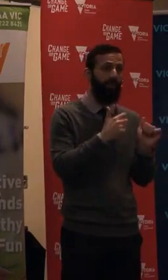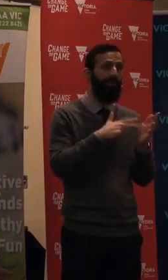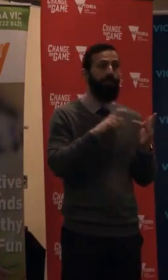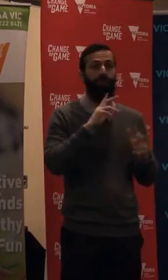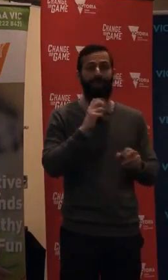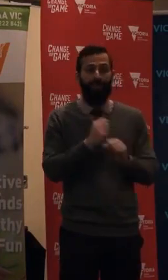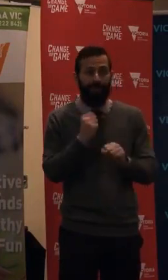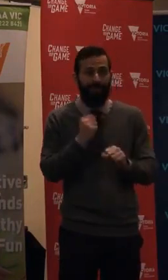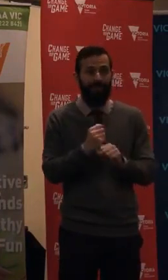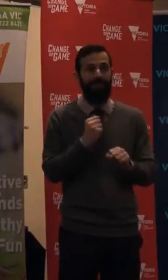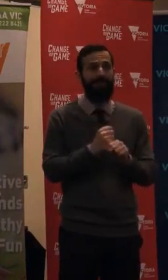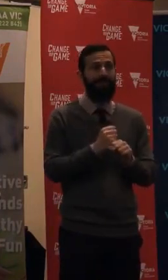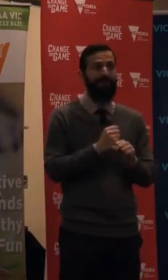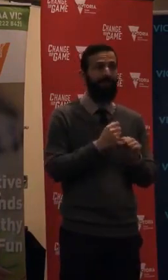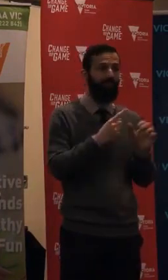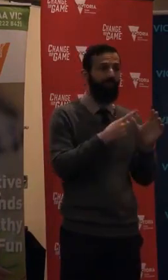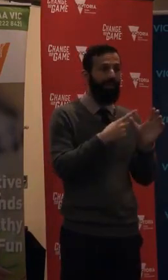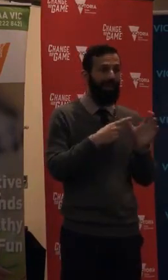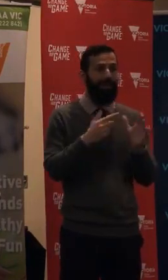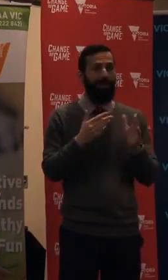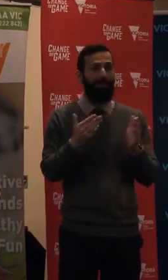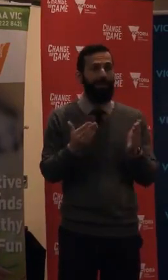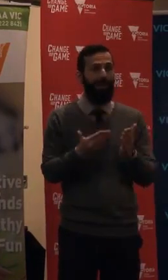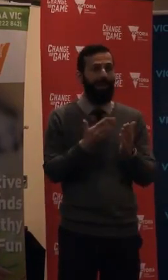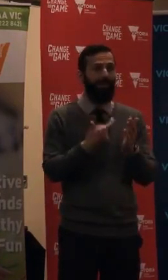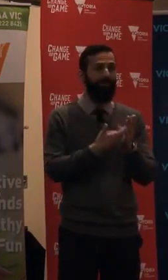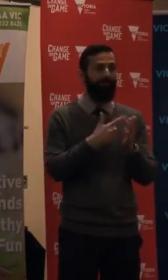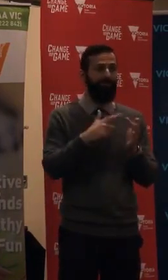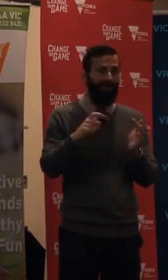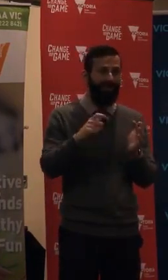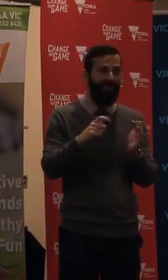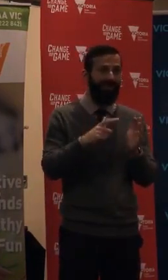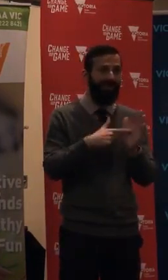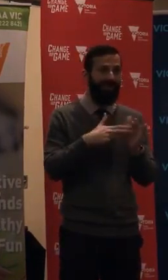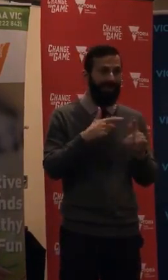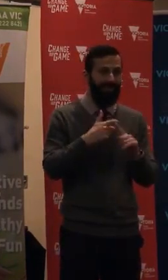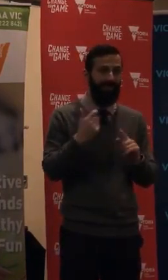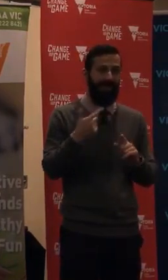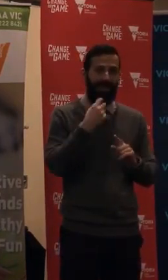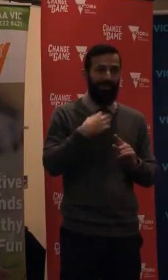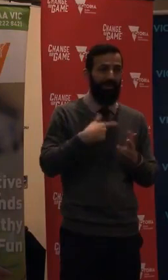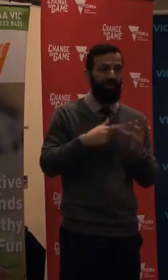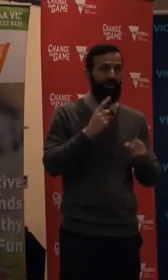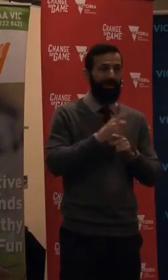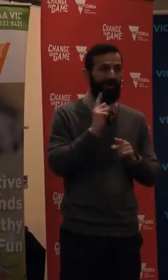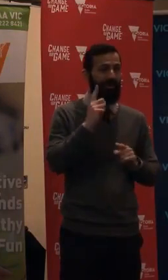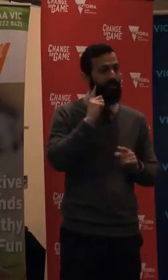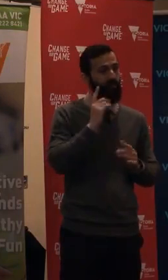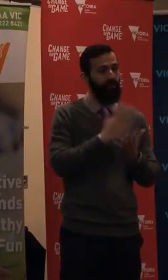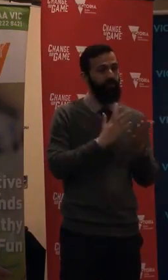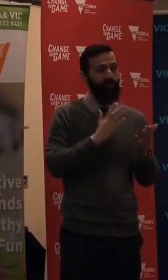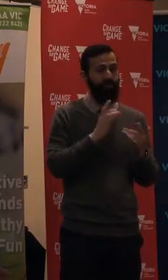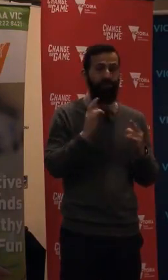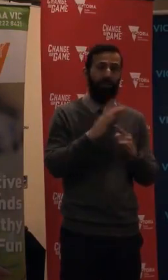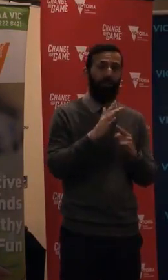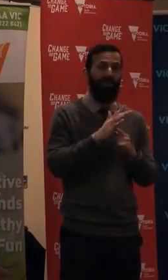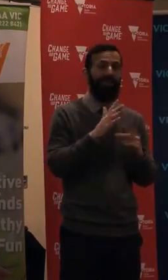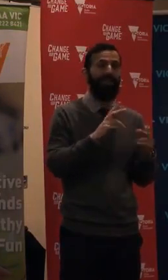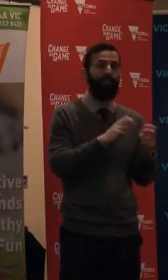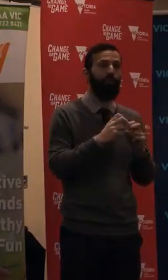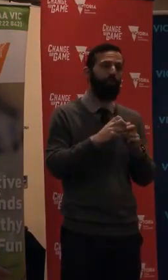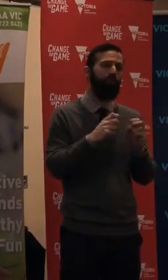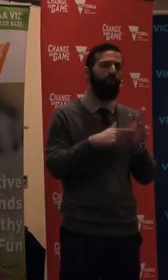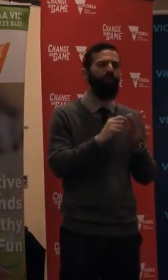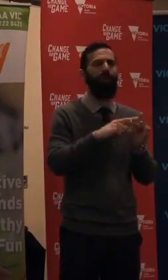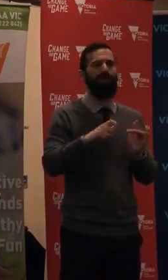and of course AAA Play Reclink for inviting me to speak today about what I think we all agree is a really important issue and